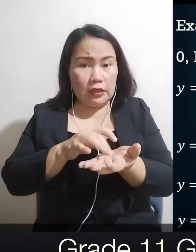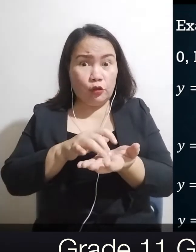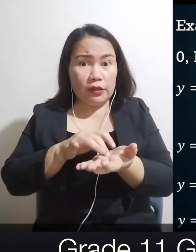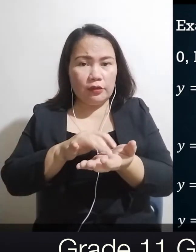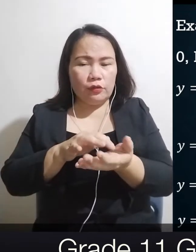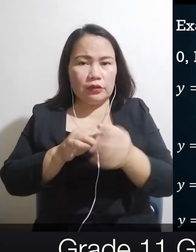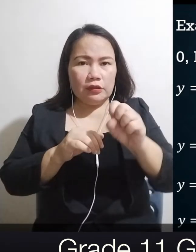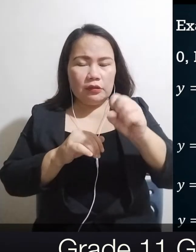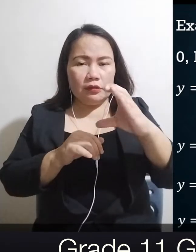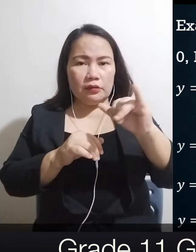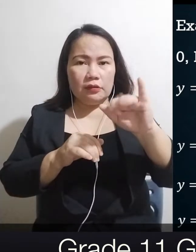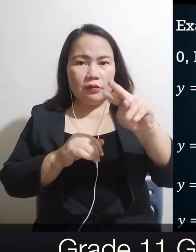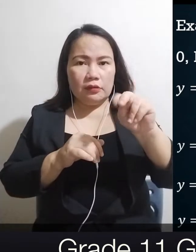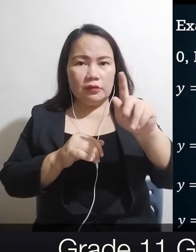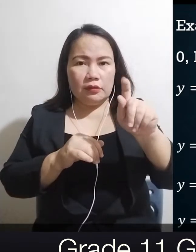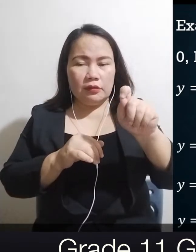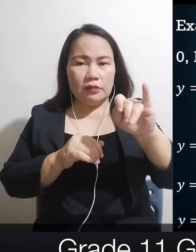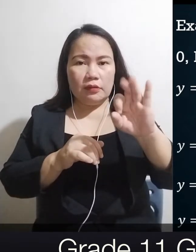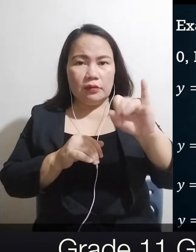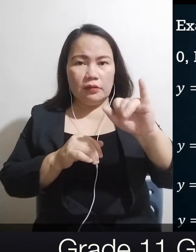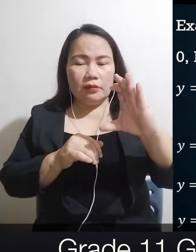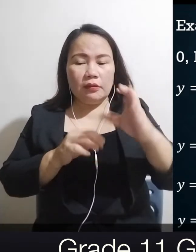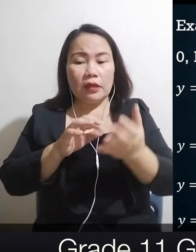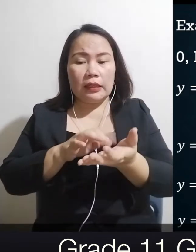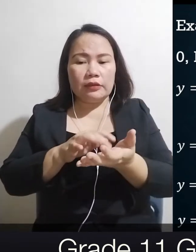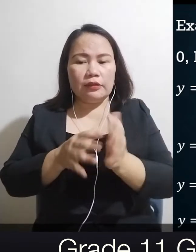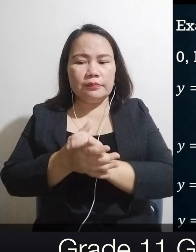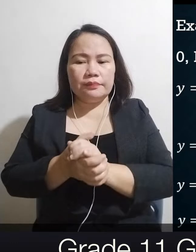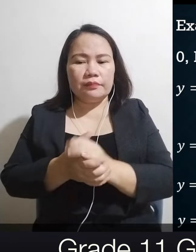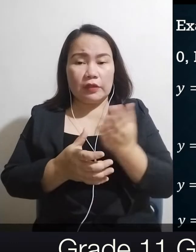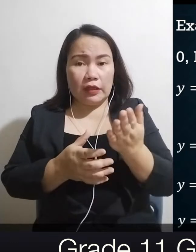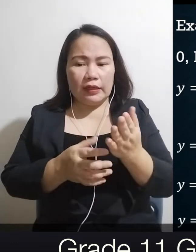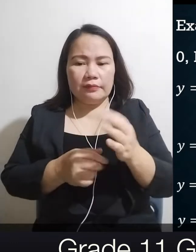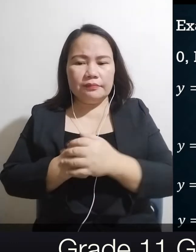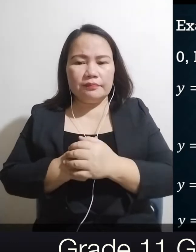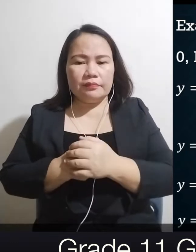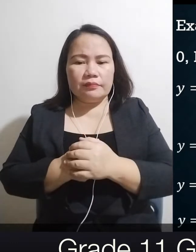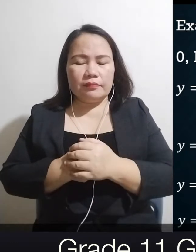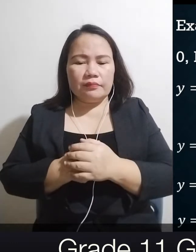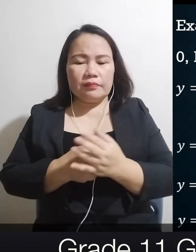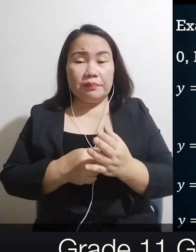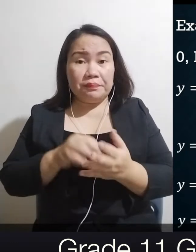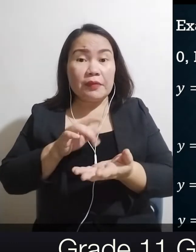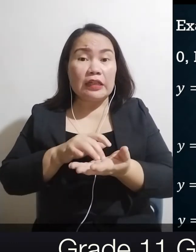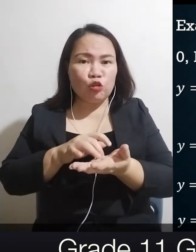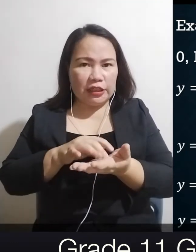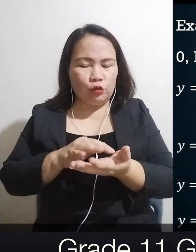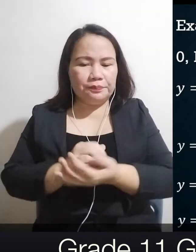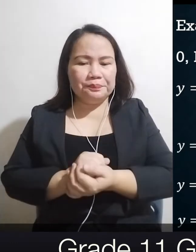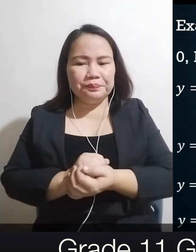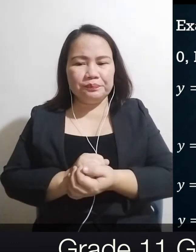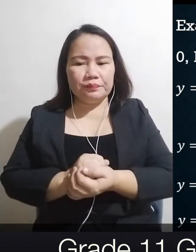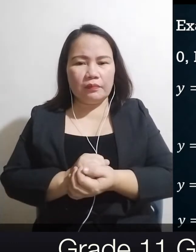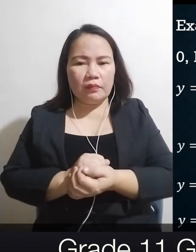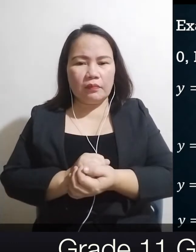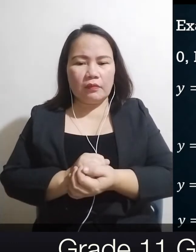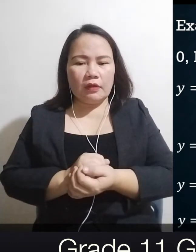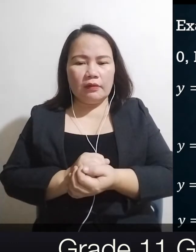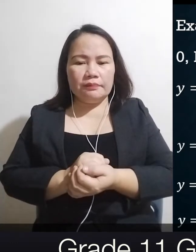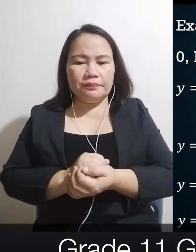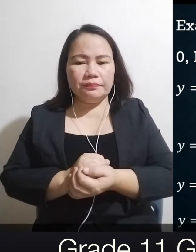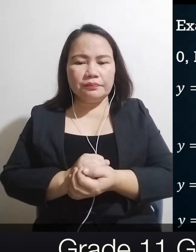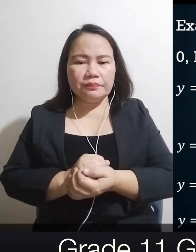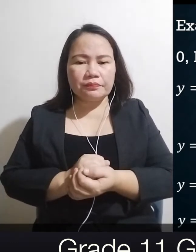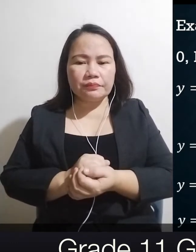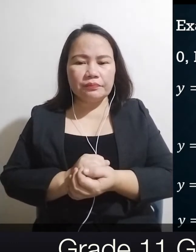So 0.8 raised to negative 2, the answer is 1.5625. And then 0.8 raised to negative